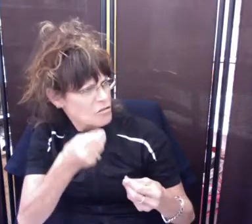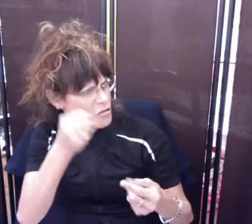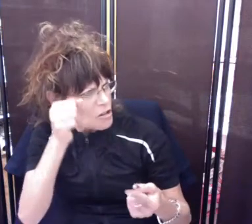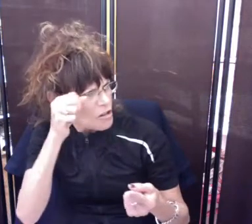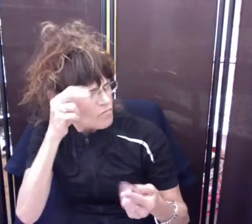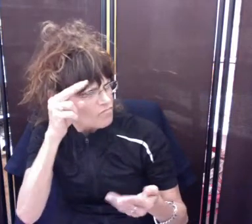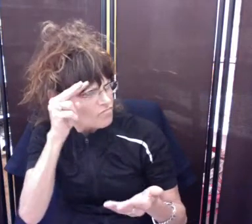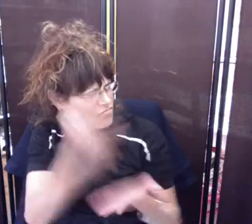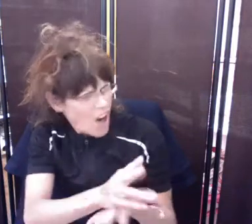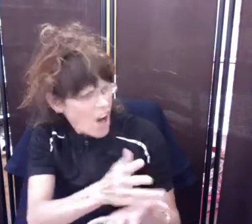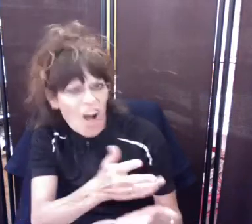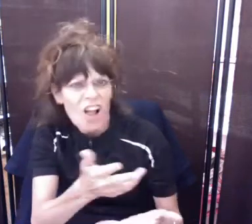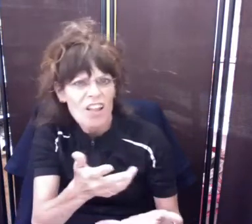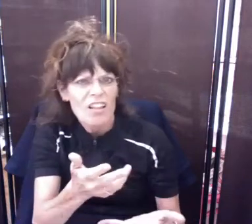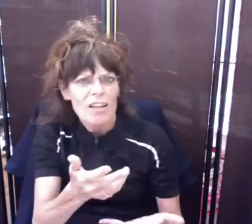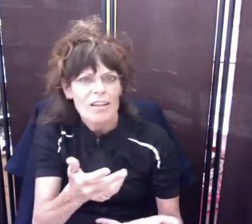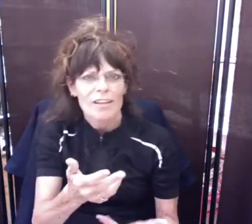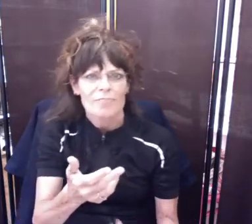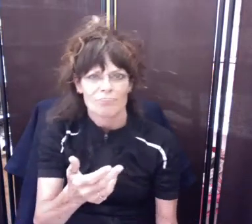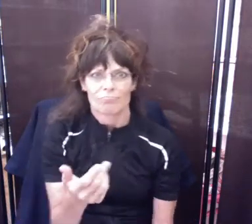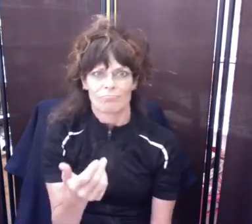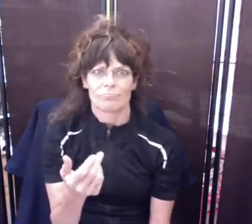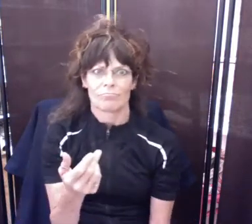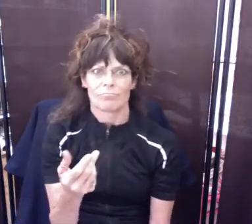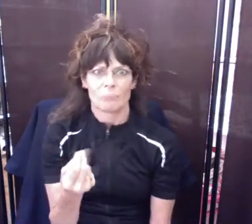on passing out. So I would pass